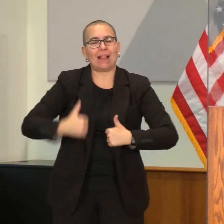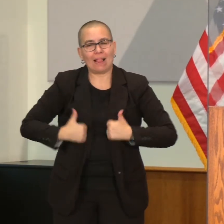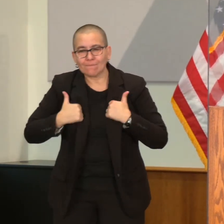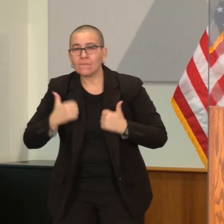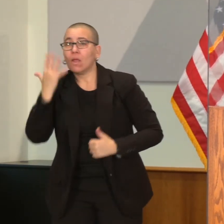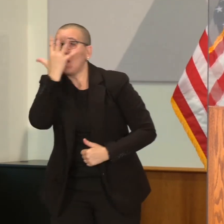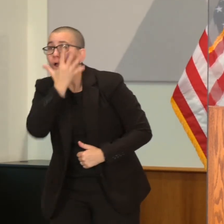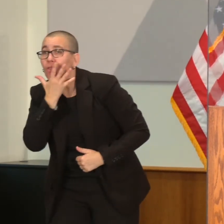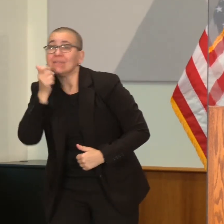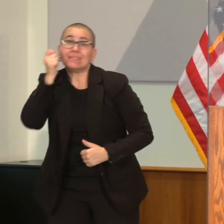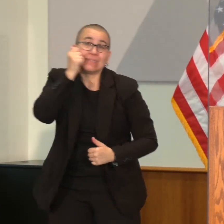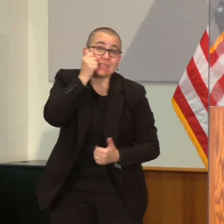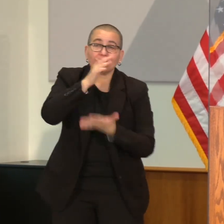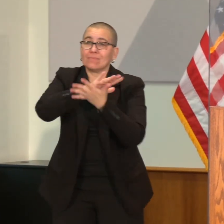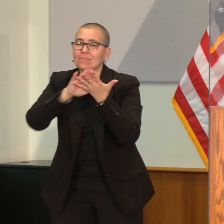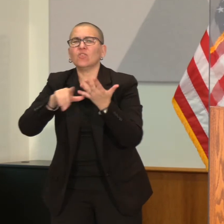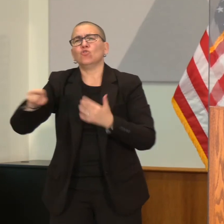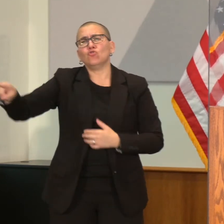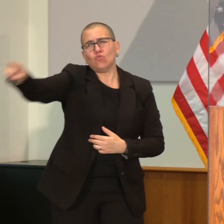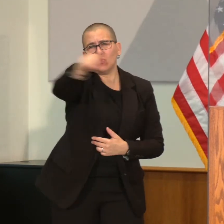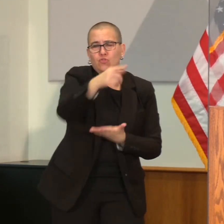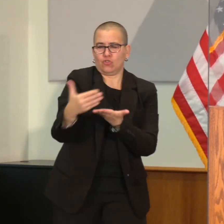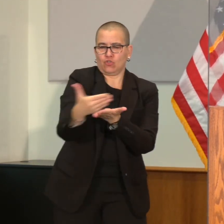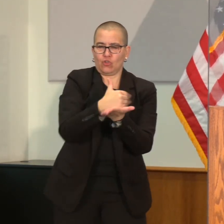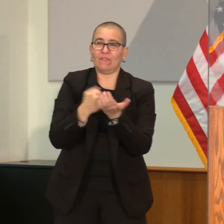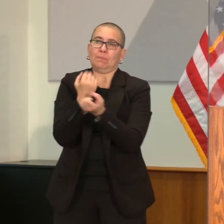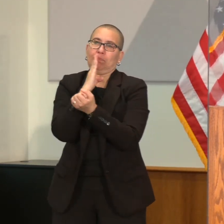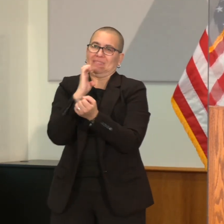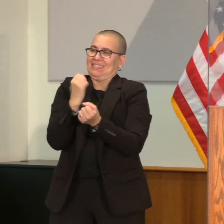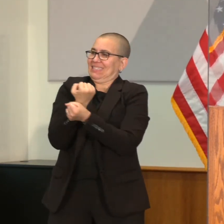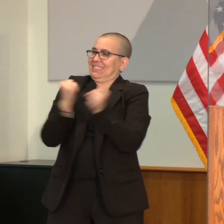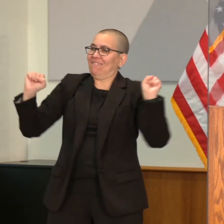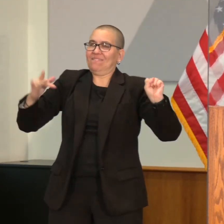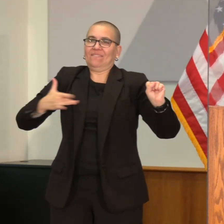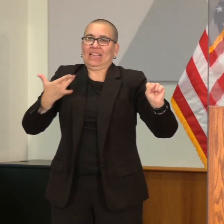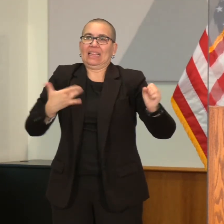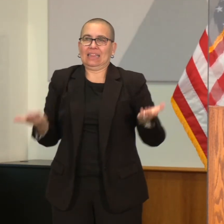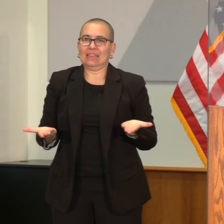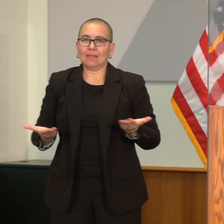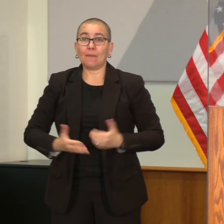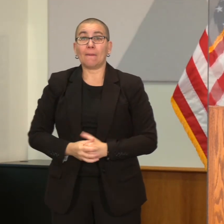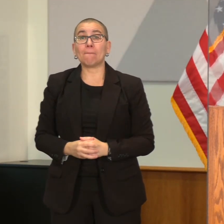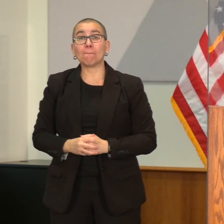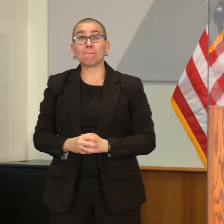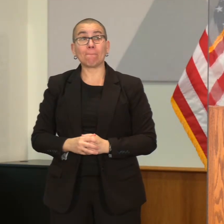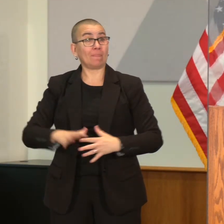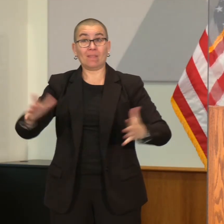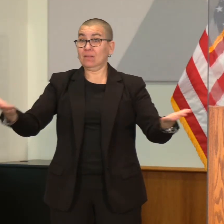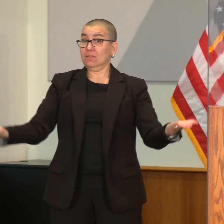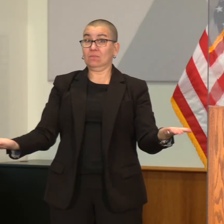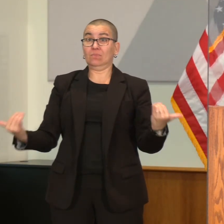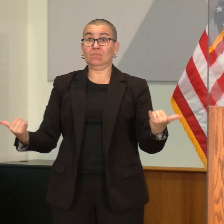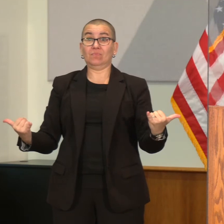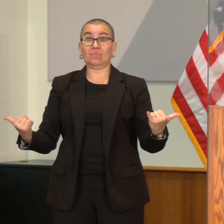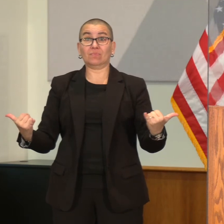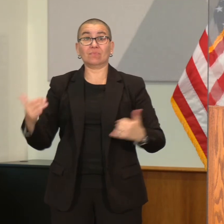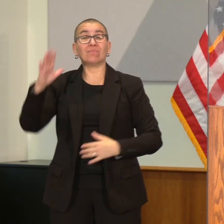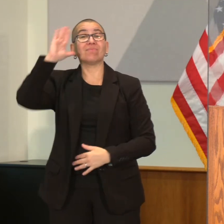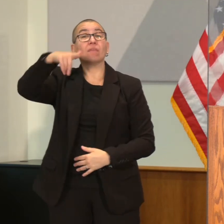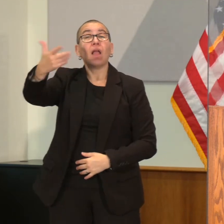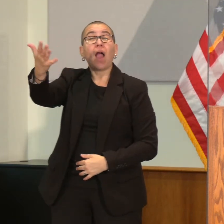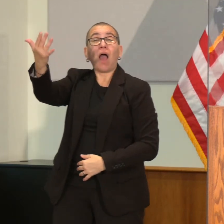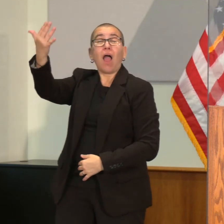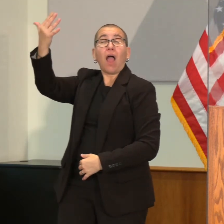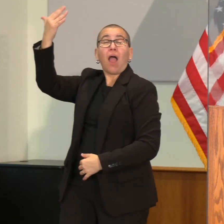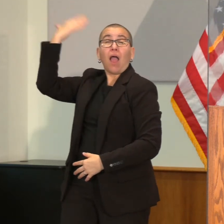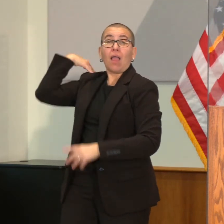their communities. As we are here this morning, I am remembering when we gathered in this same room last July for the bill signing